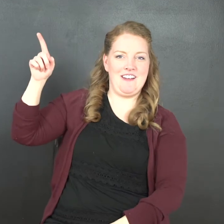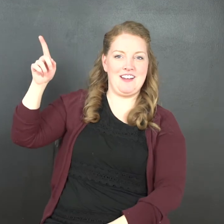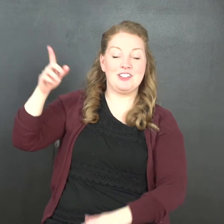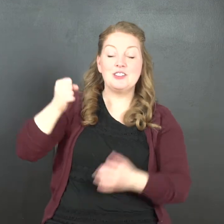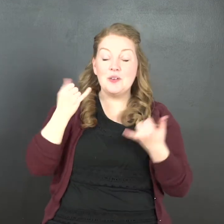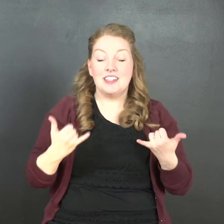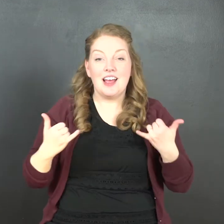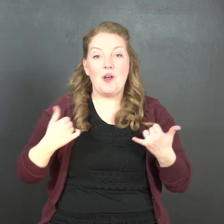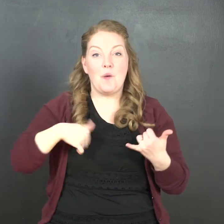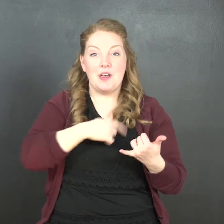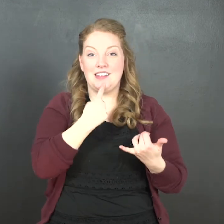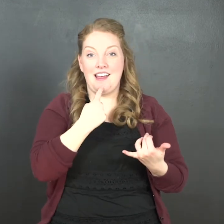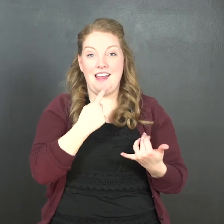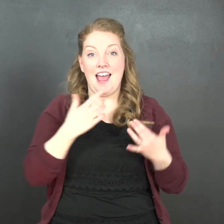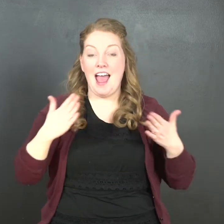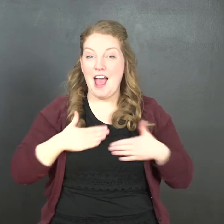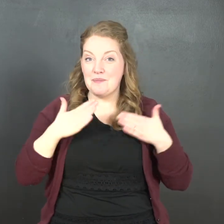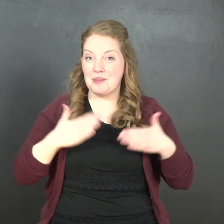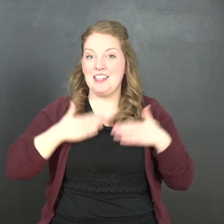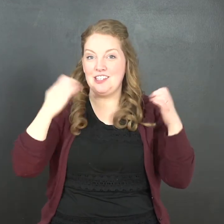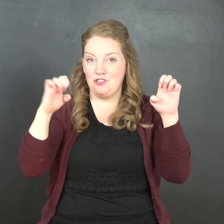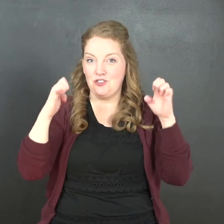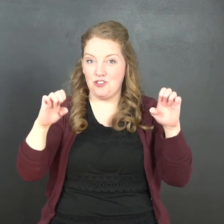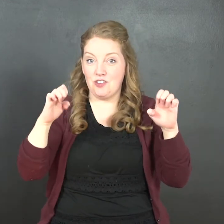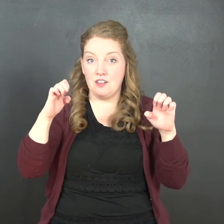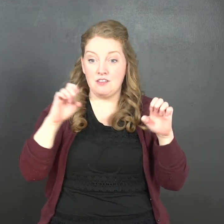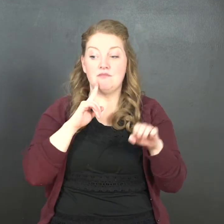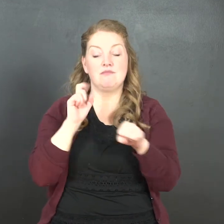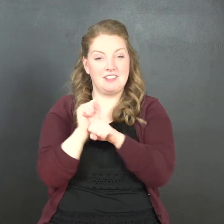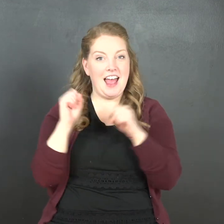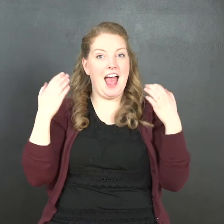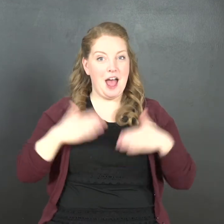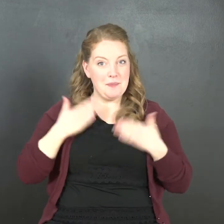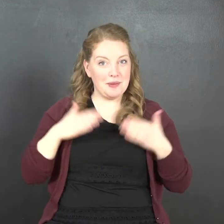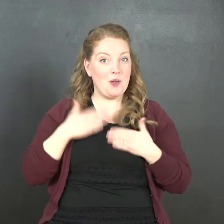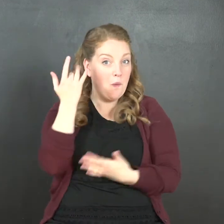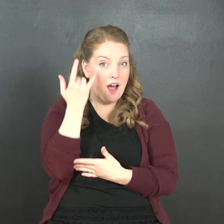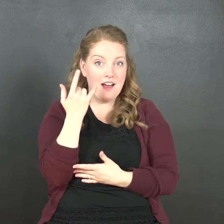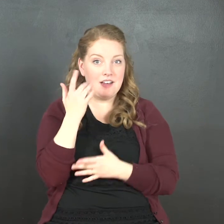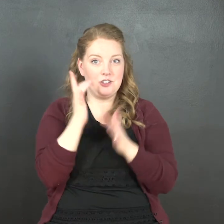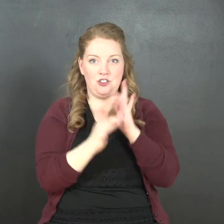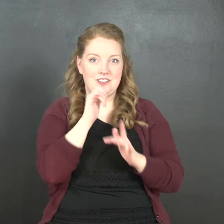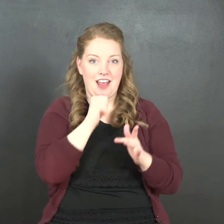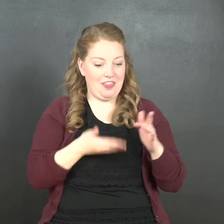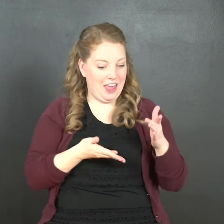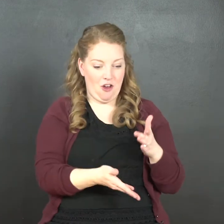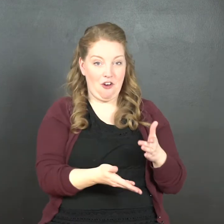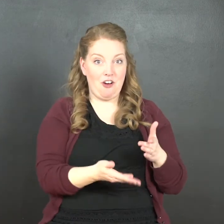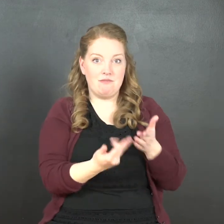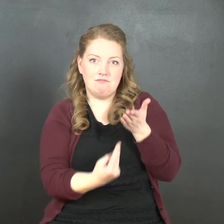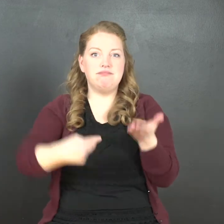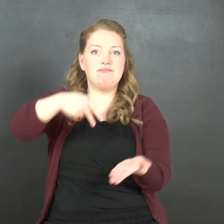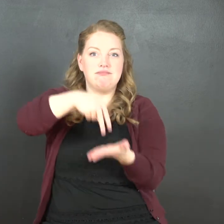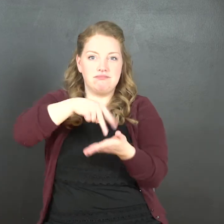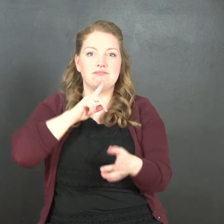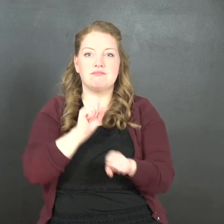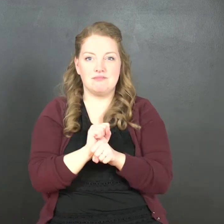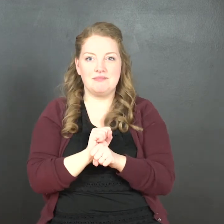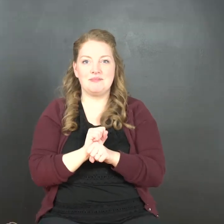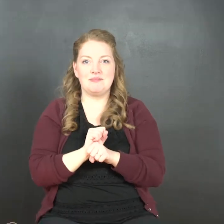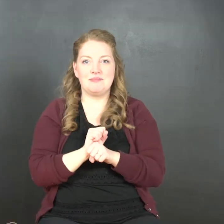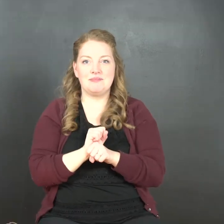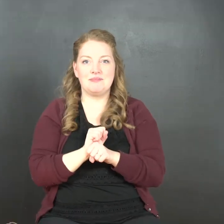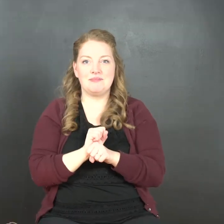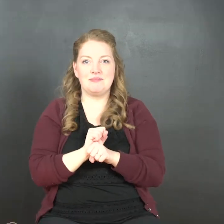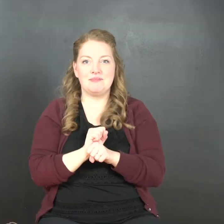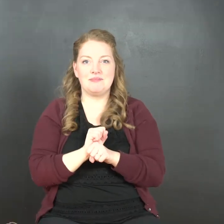we say, Happy Easter. And it is a happy Easter because he is not there. He